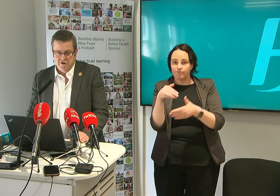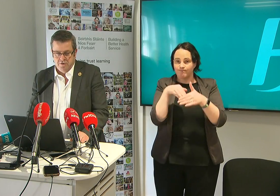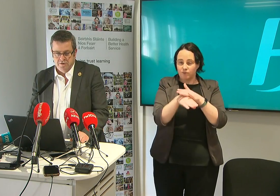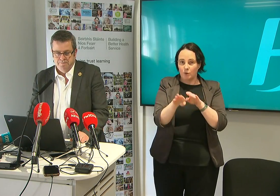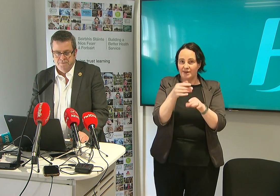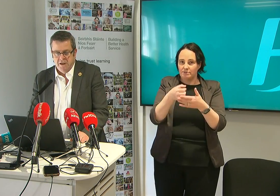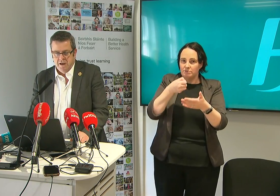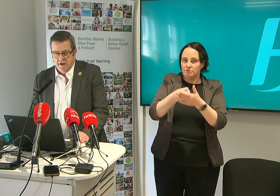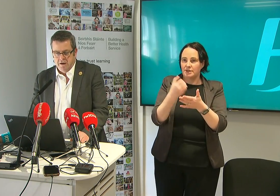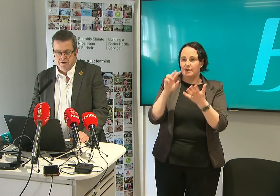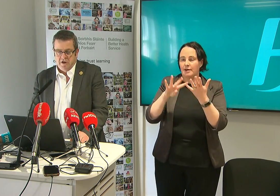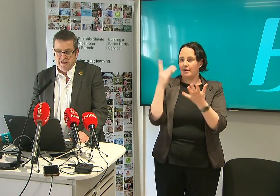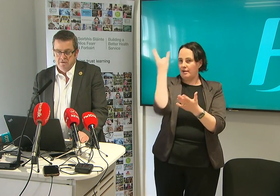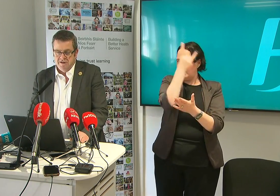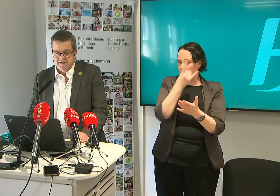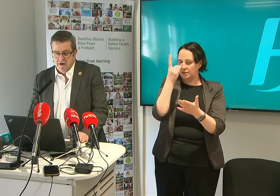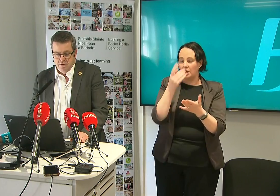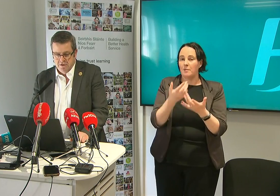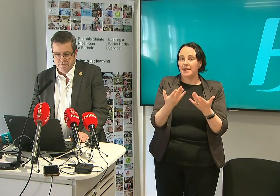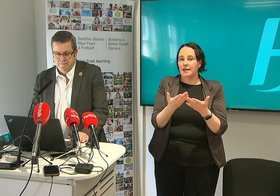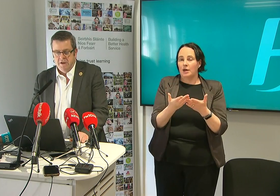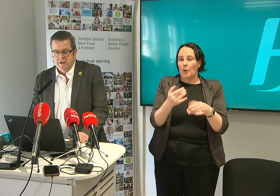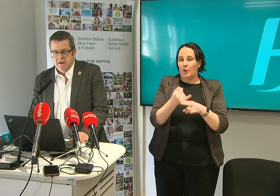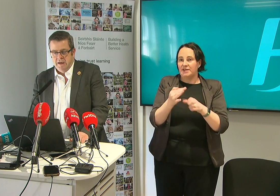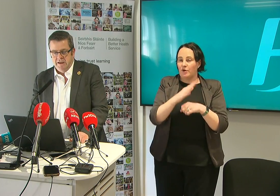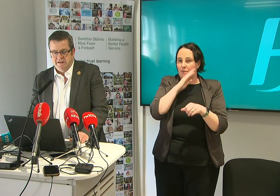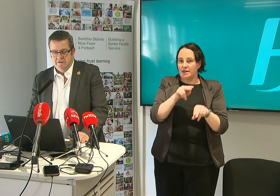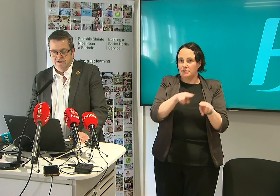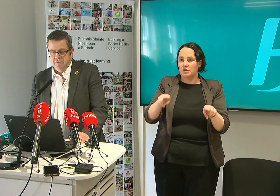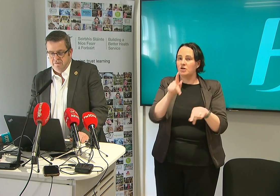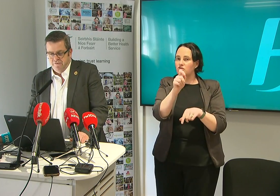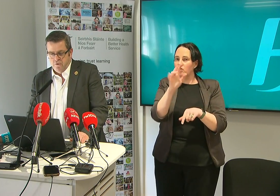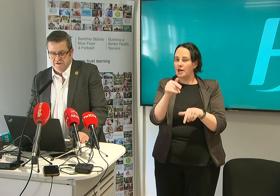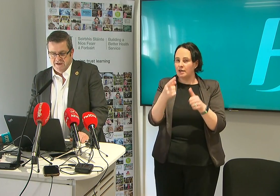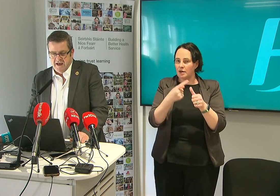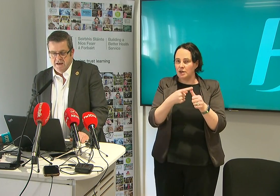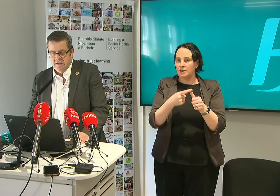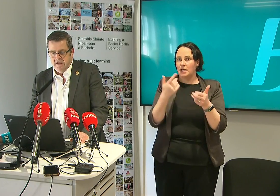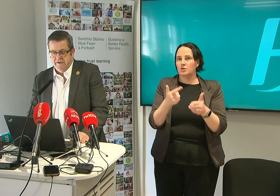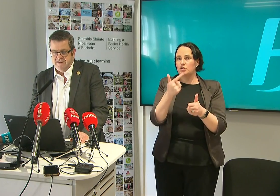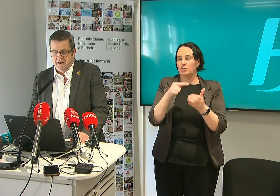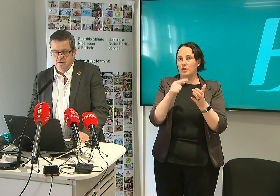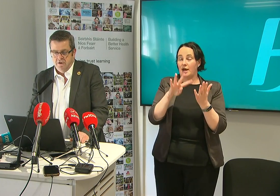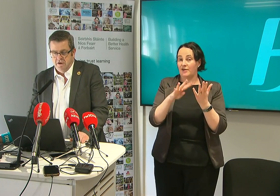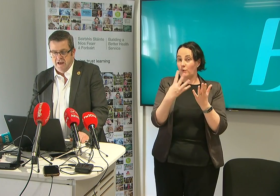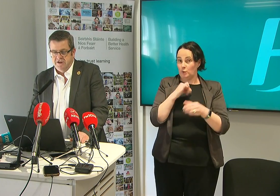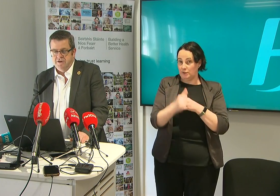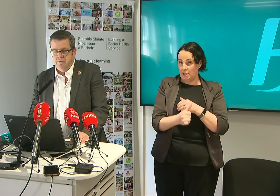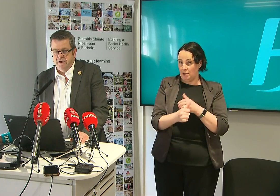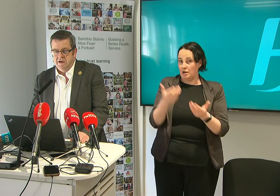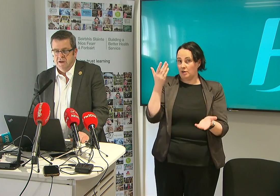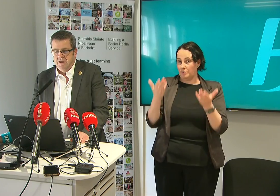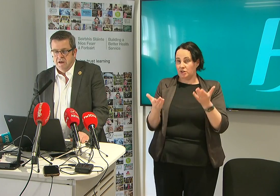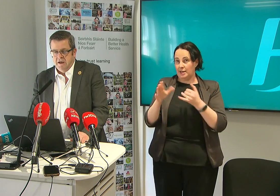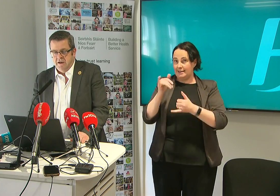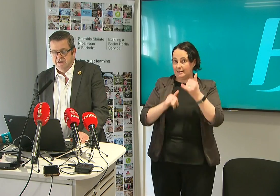9-hour threshold. Our trolley count is down. It's down to 294 today. That's down on last year